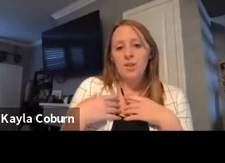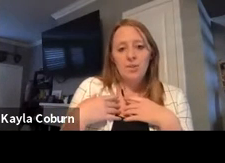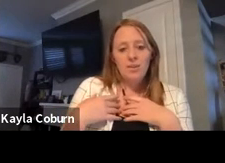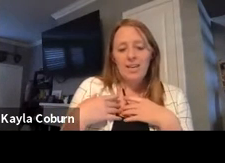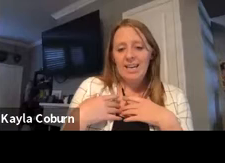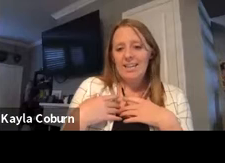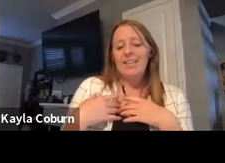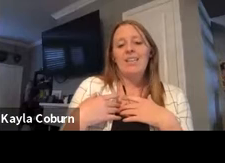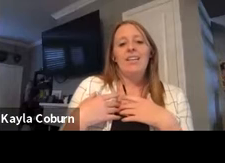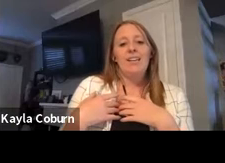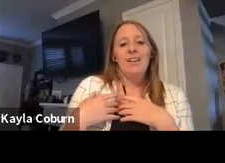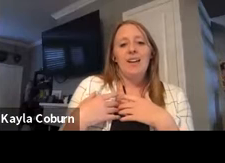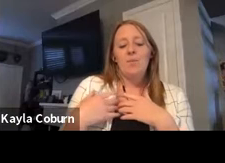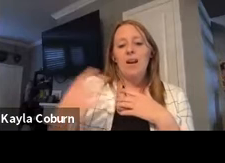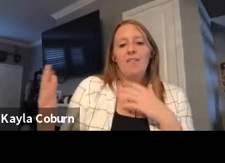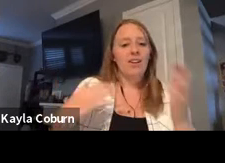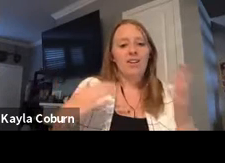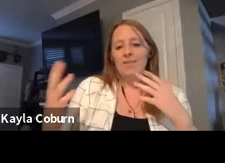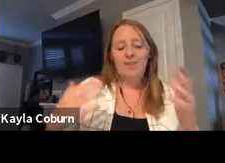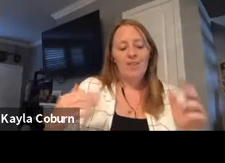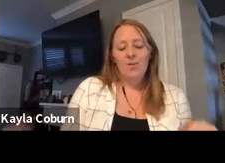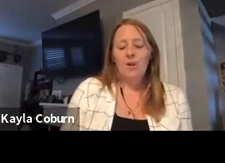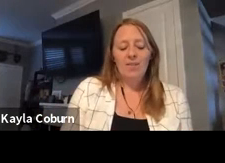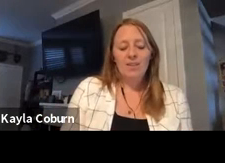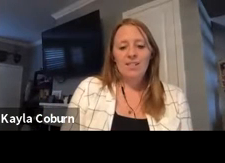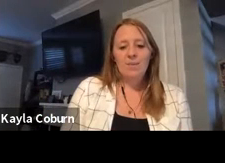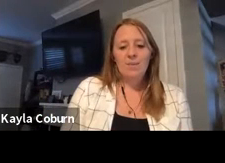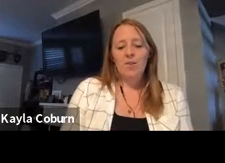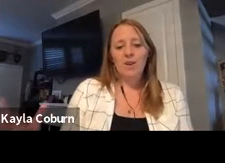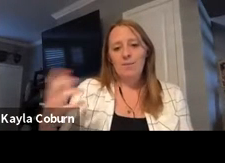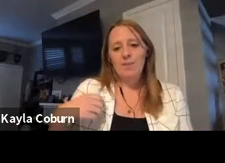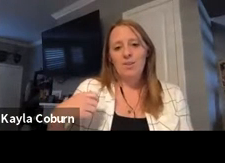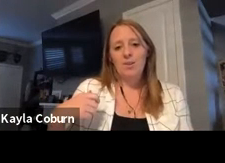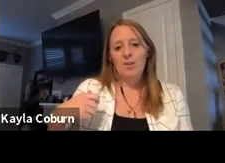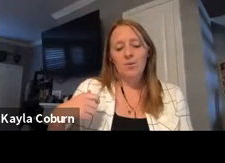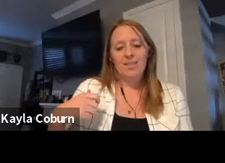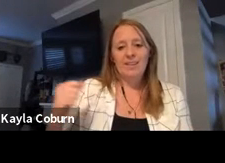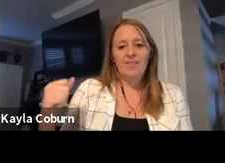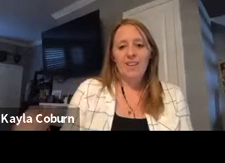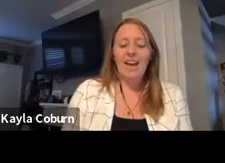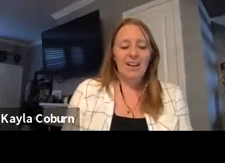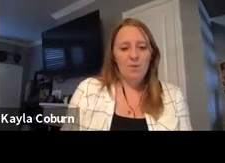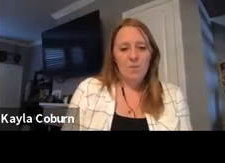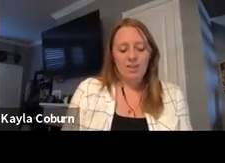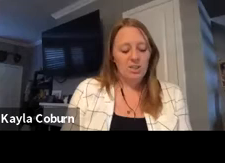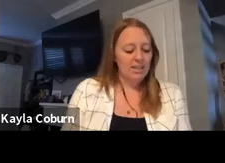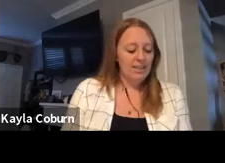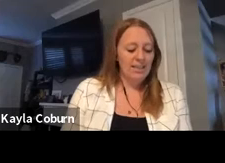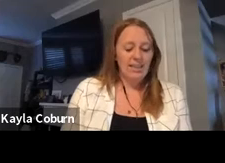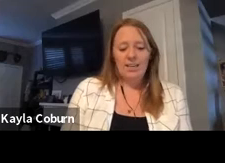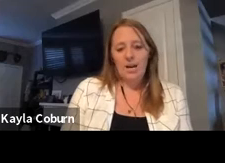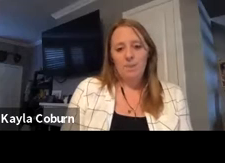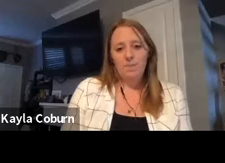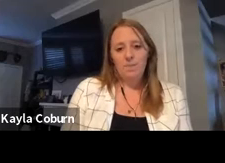of you doing it, whatever is the best way for them to receive that information,